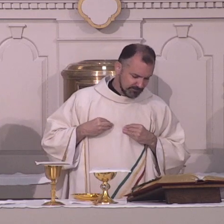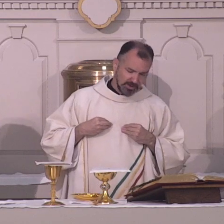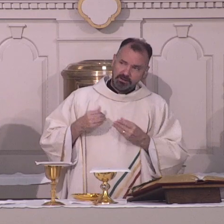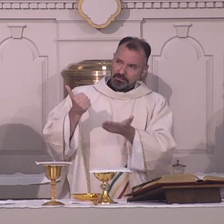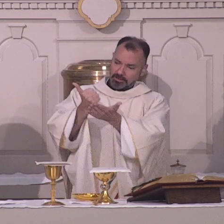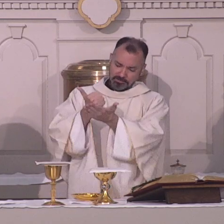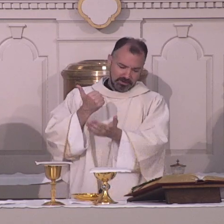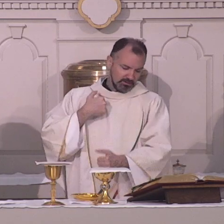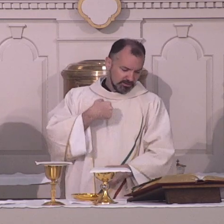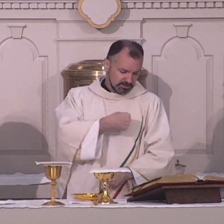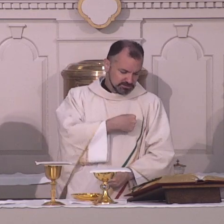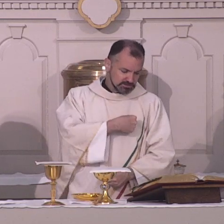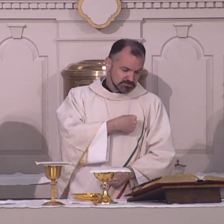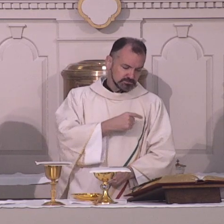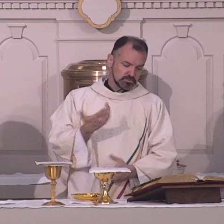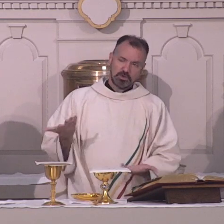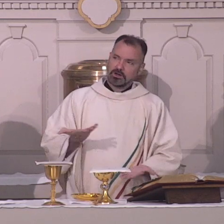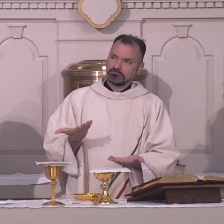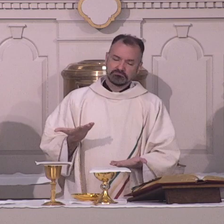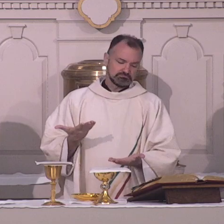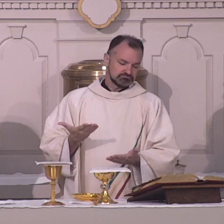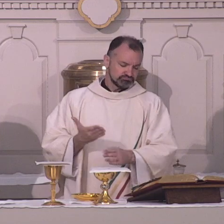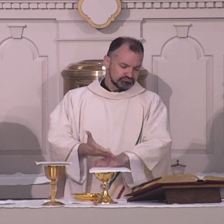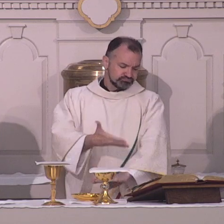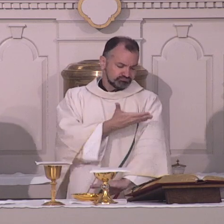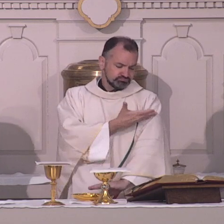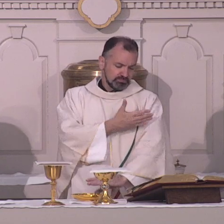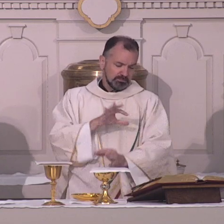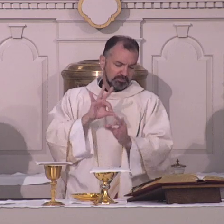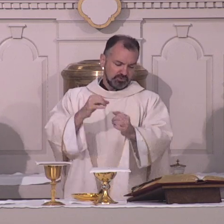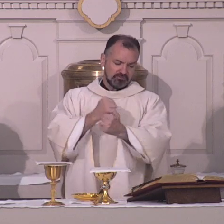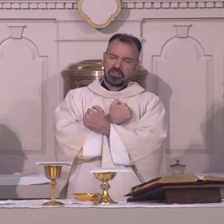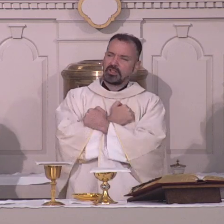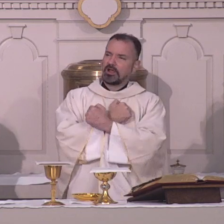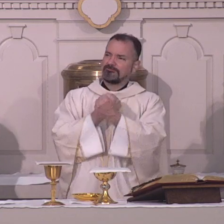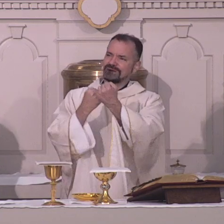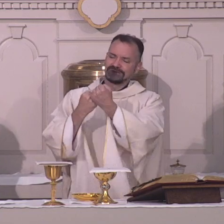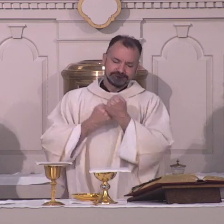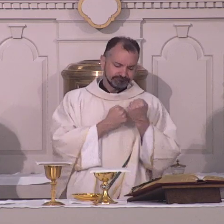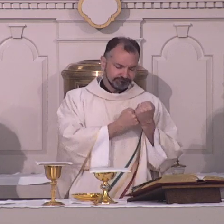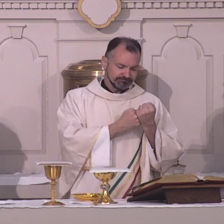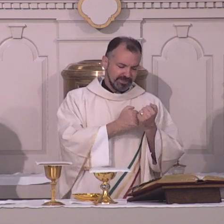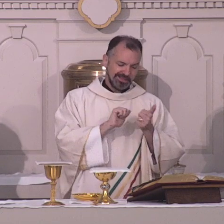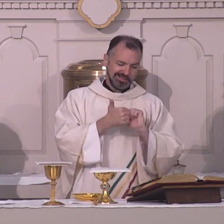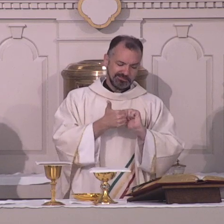an acceptable oblation to you and lead us to grow in charity.